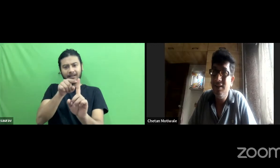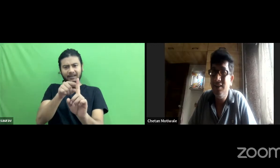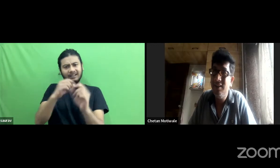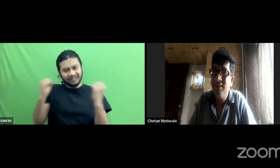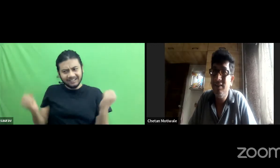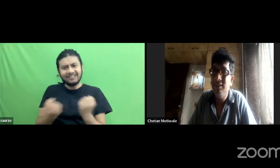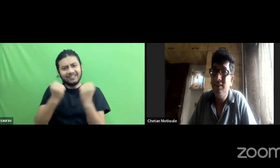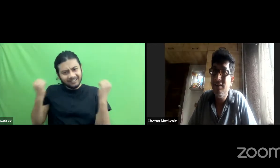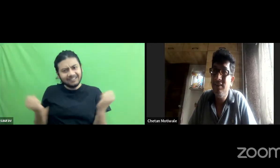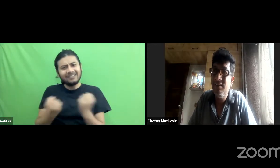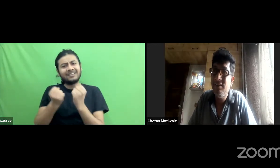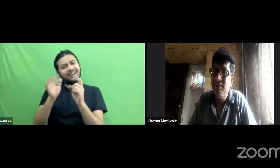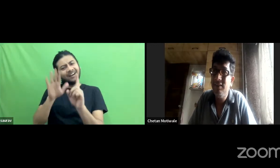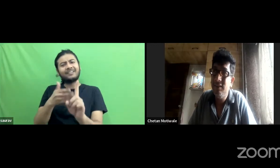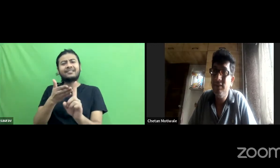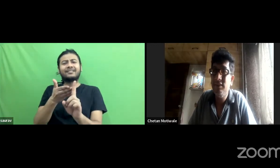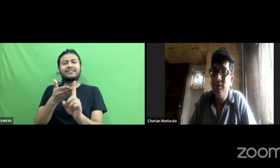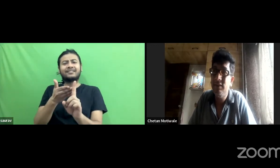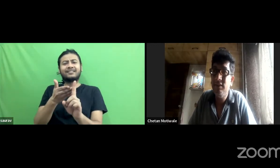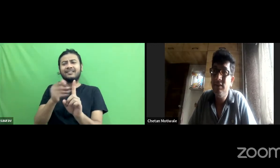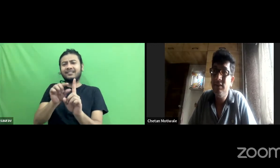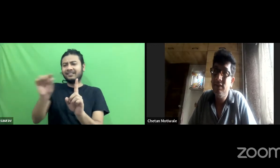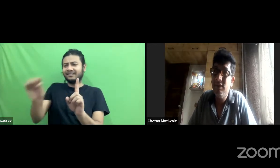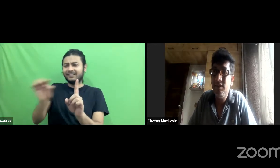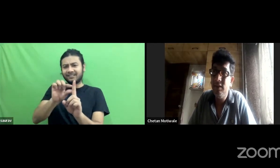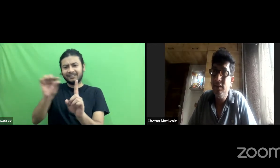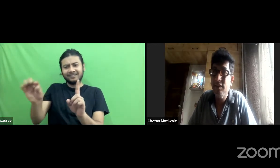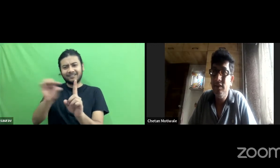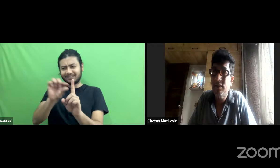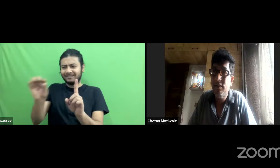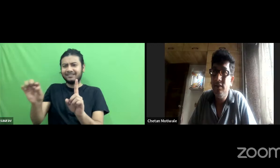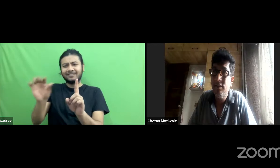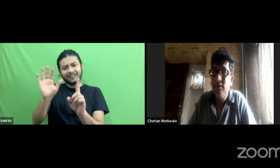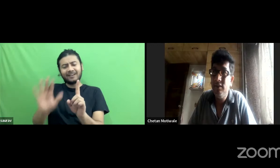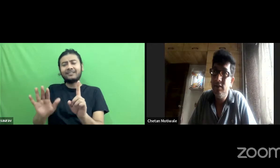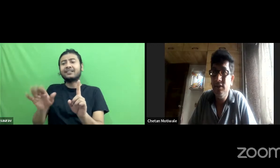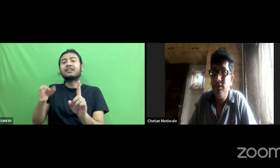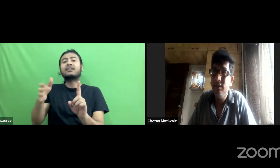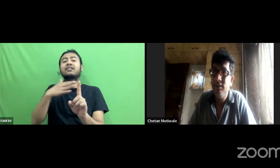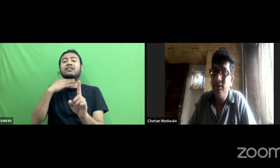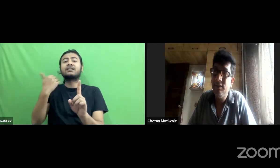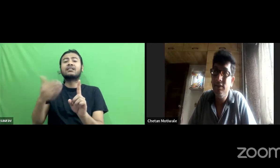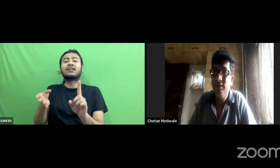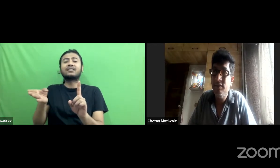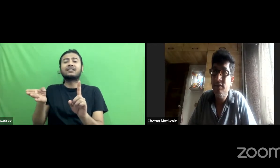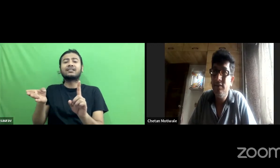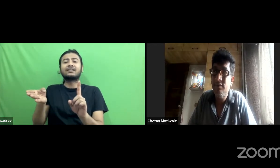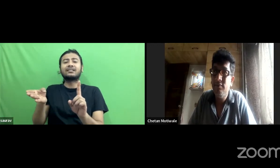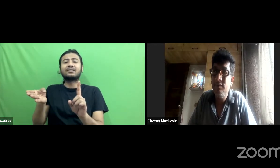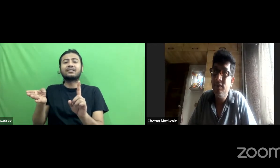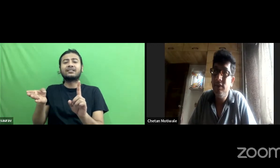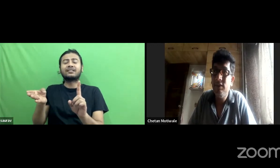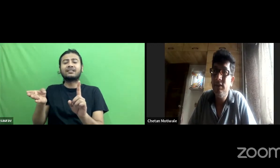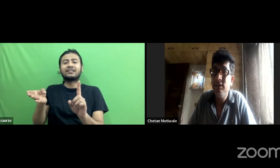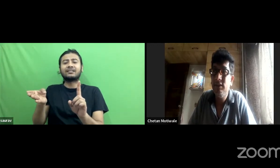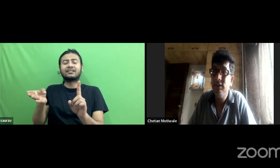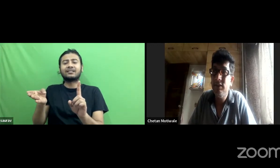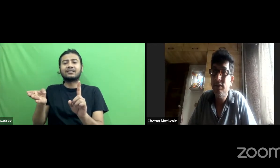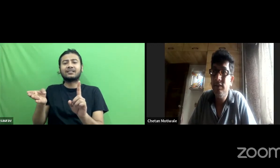nice of him. Even if his friend has died, at least he should not, because dying with a debt means you have to come back in your